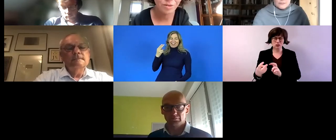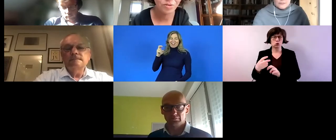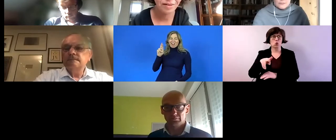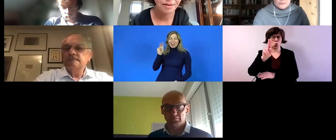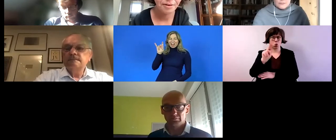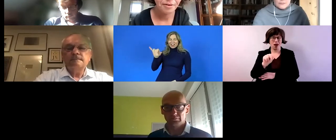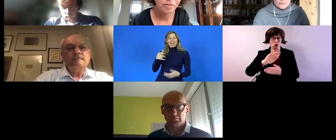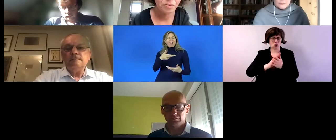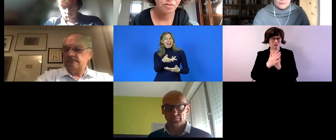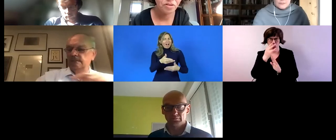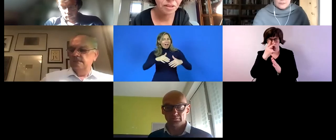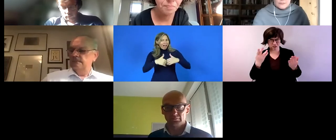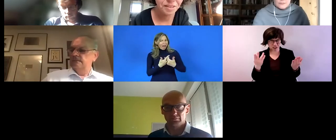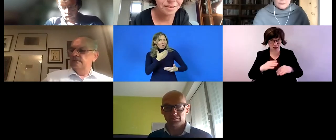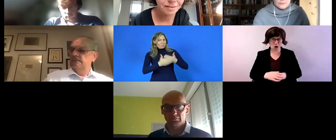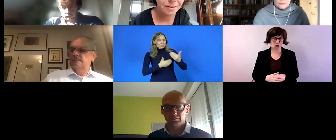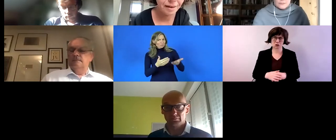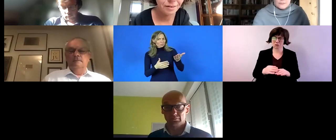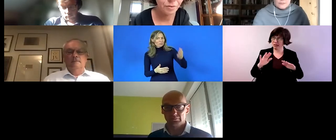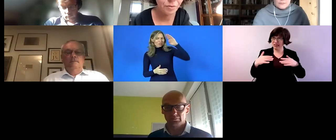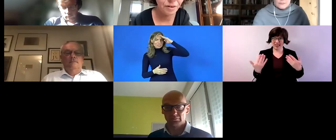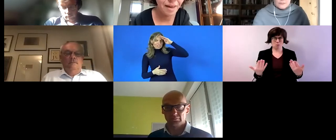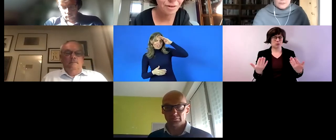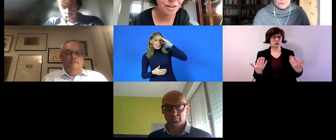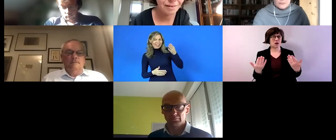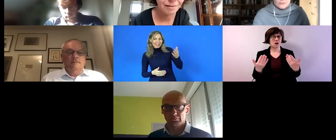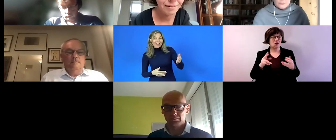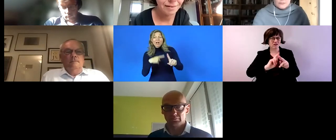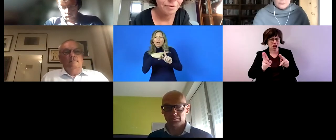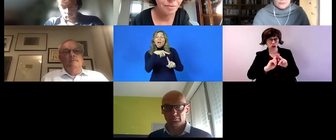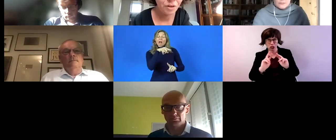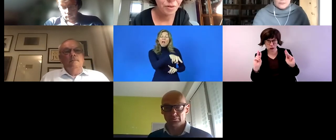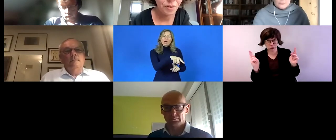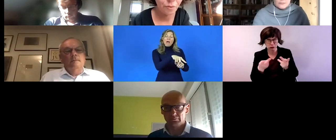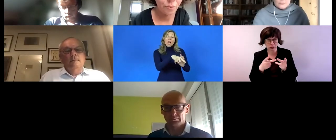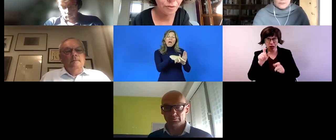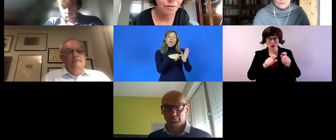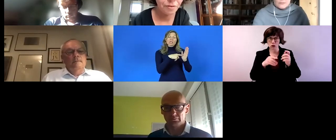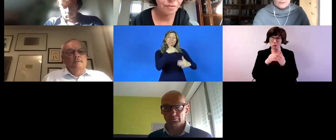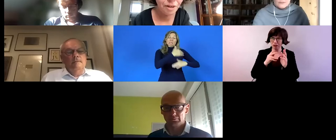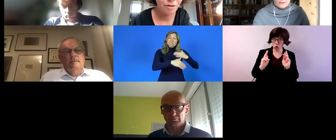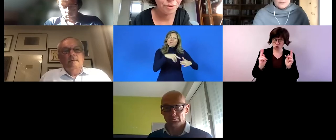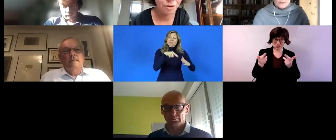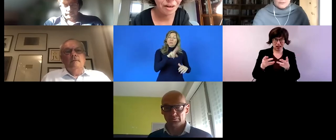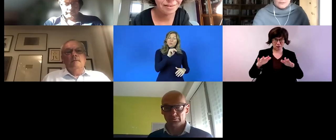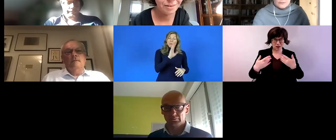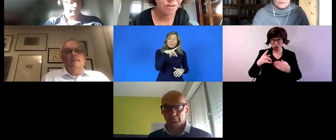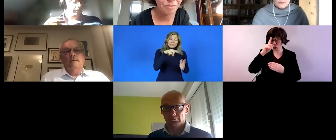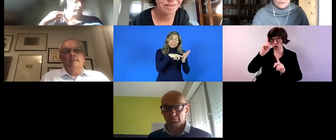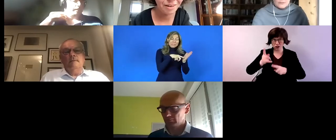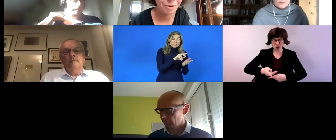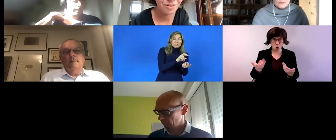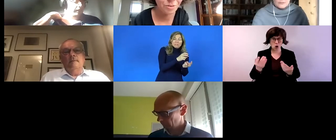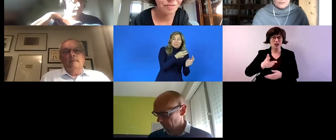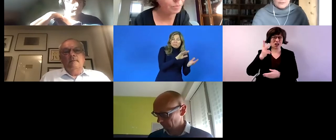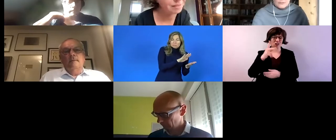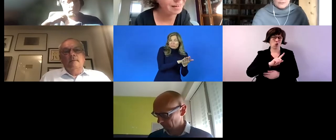what about the um transposition of the u and disability convention uh there are also as